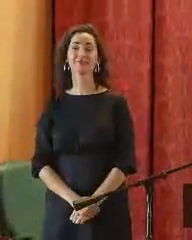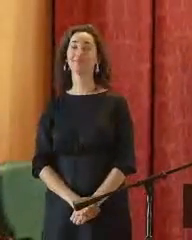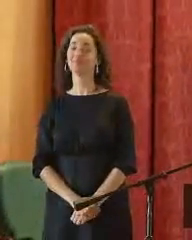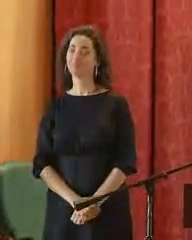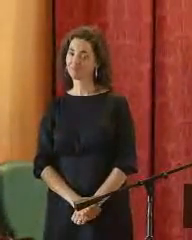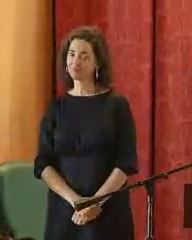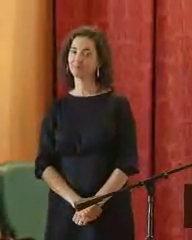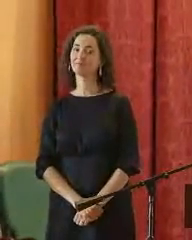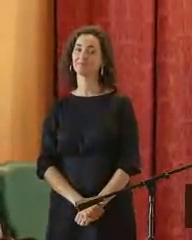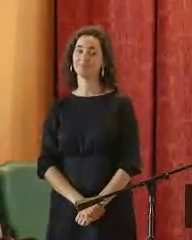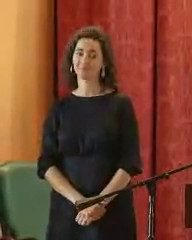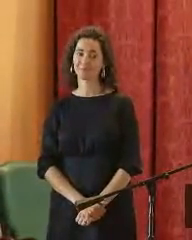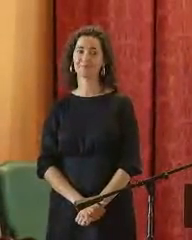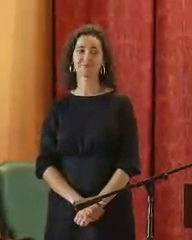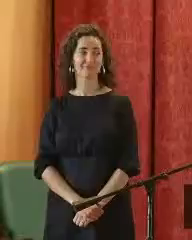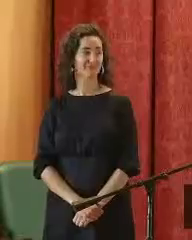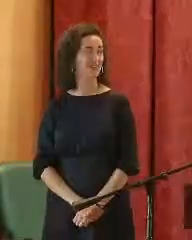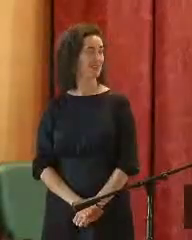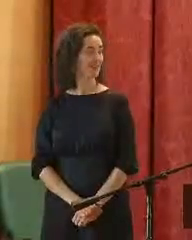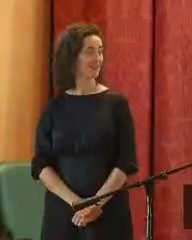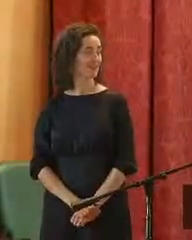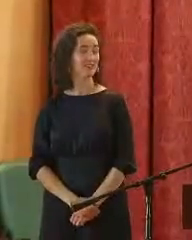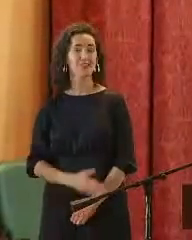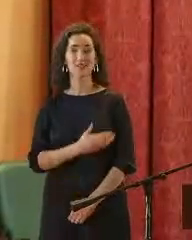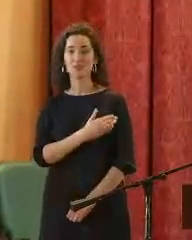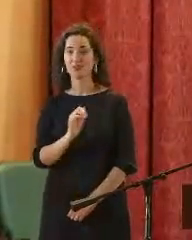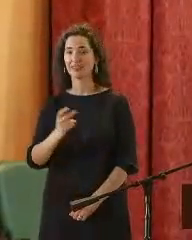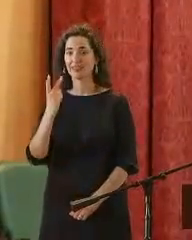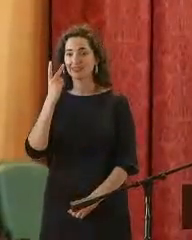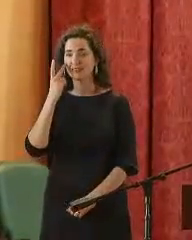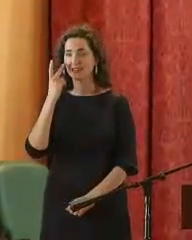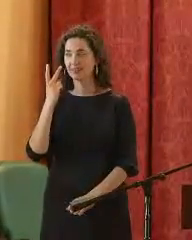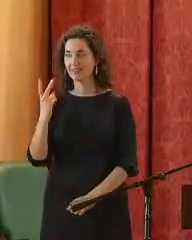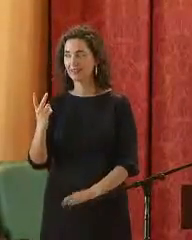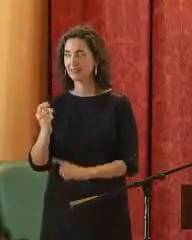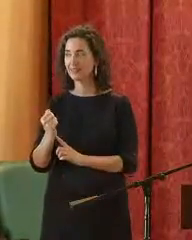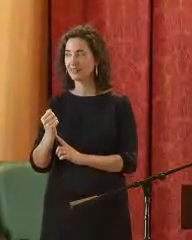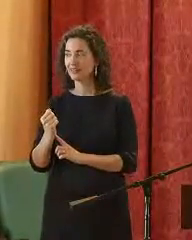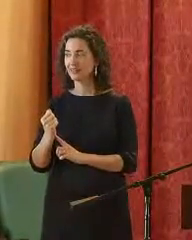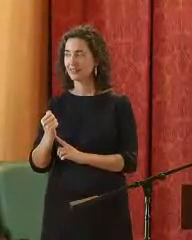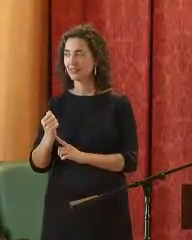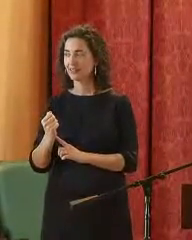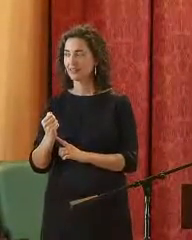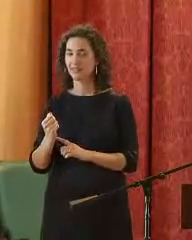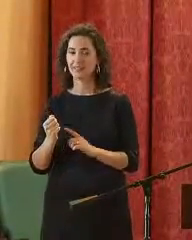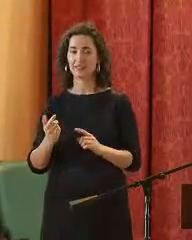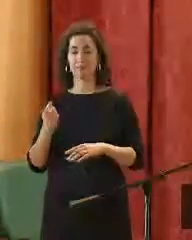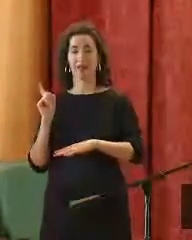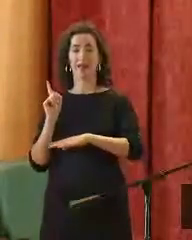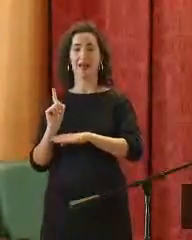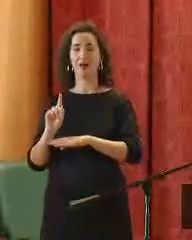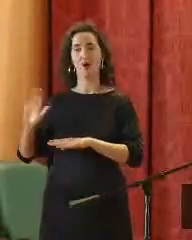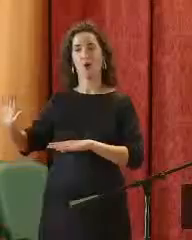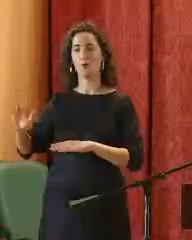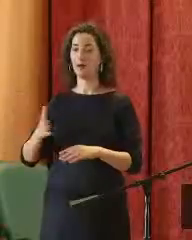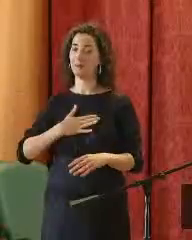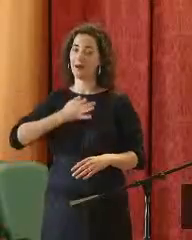Yeah, so as you can tell, a podium may be her comfort spot, but it's definitely not